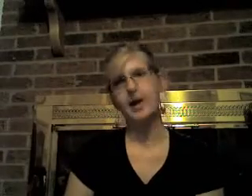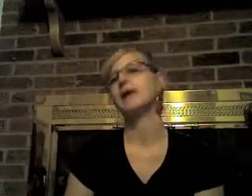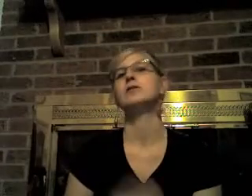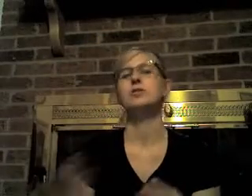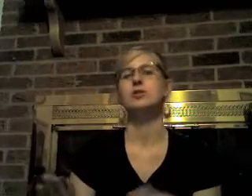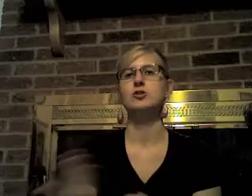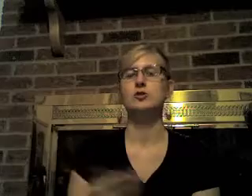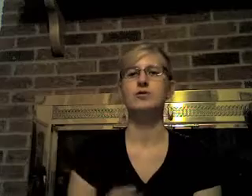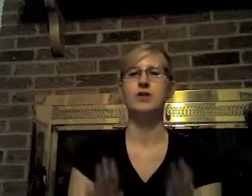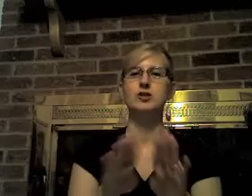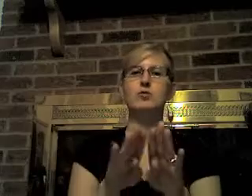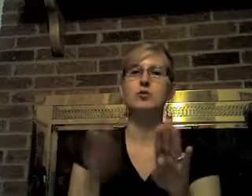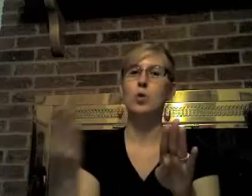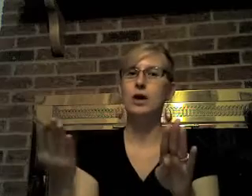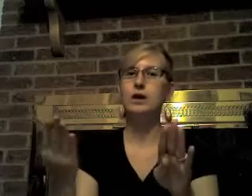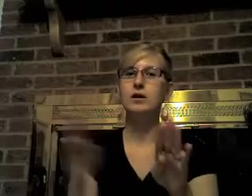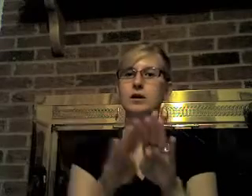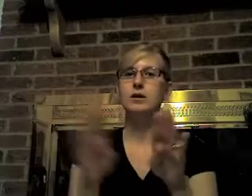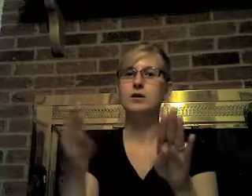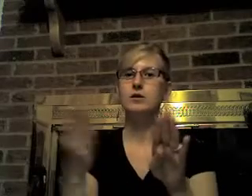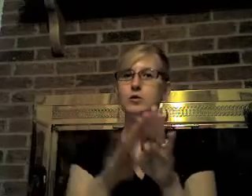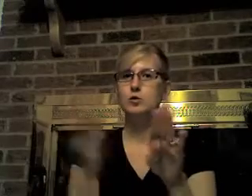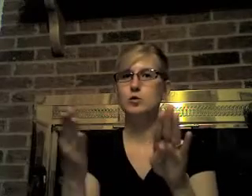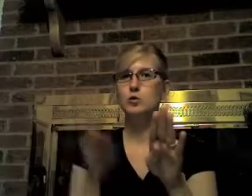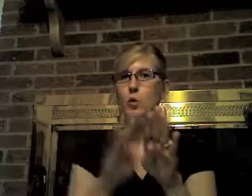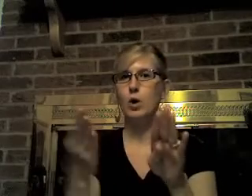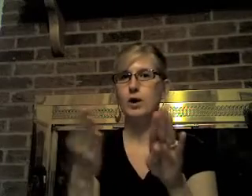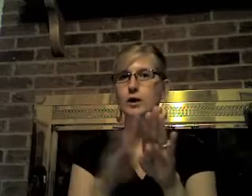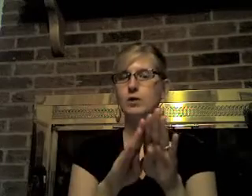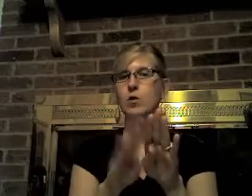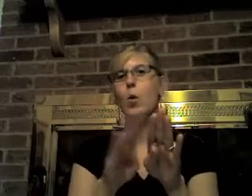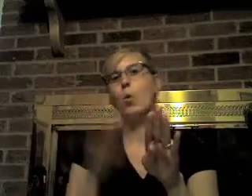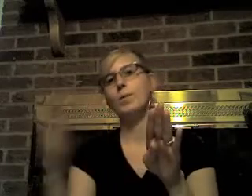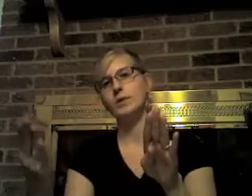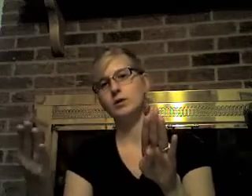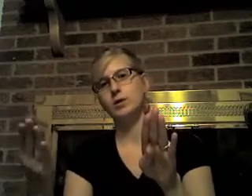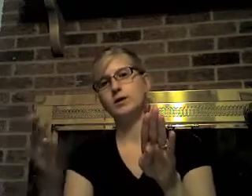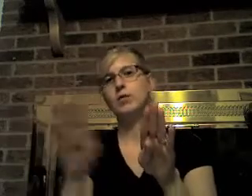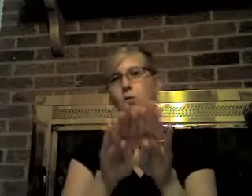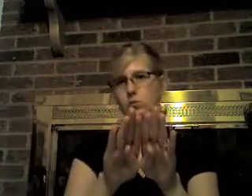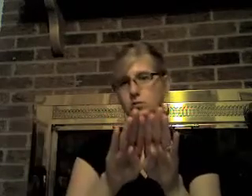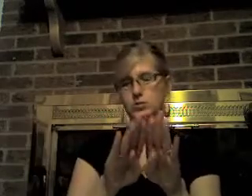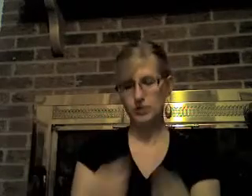And just to refresh you, door, door, open the door, close the door.